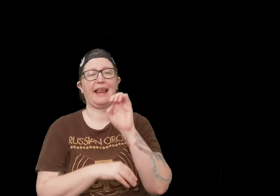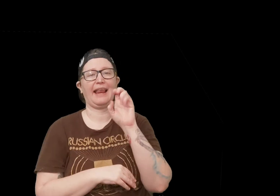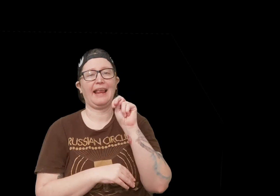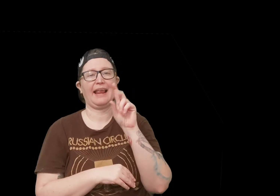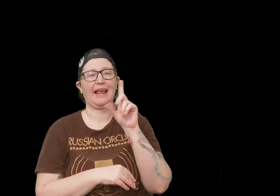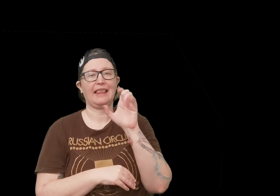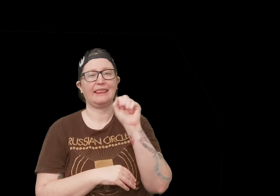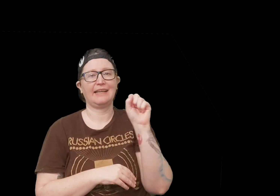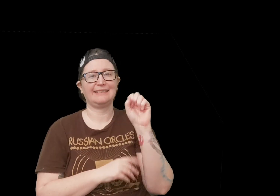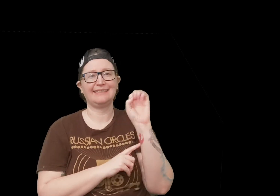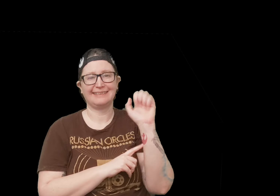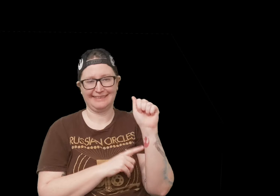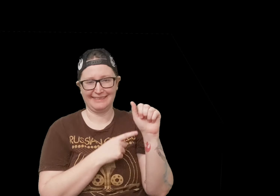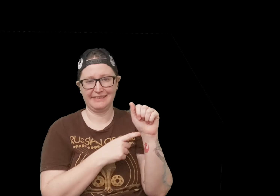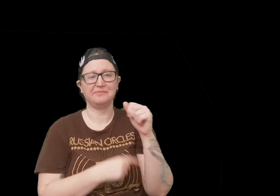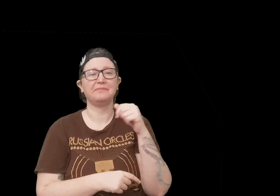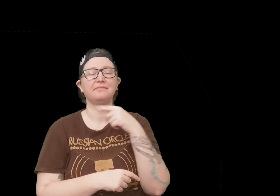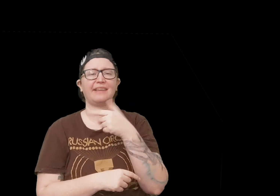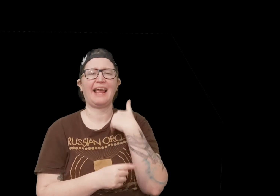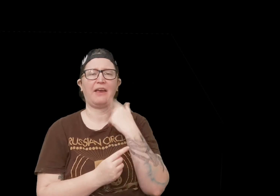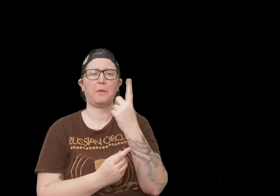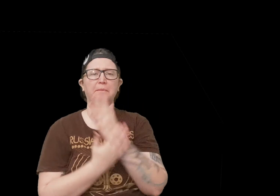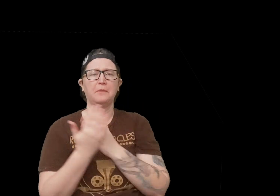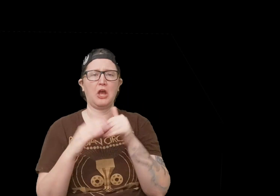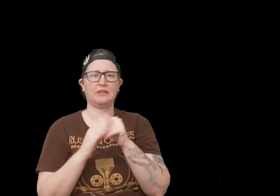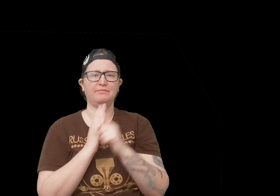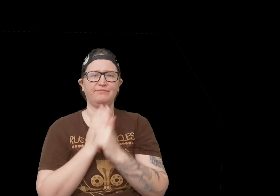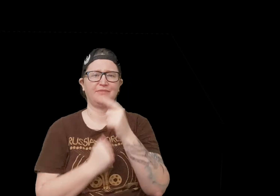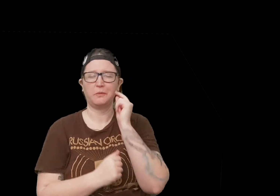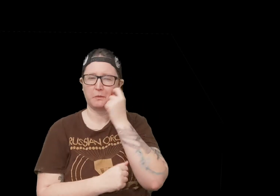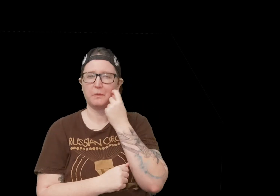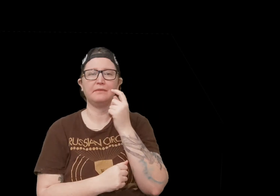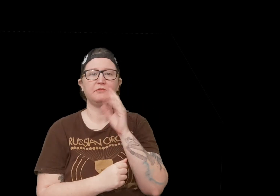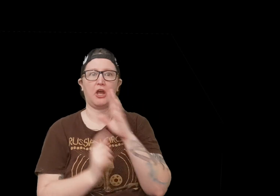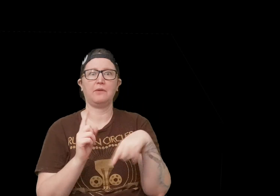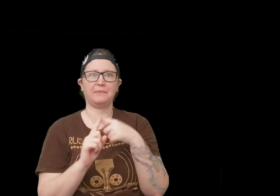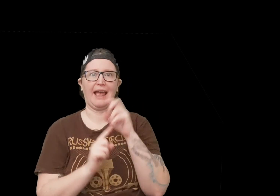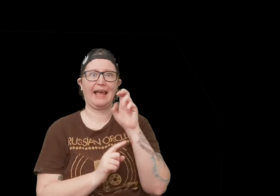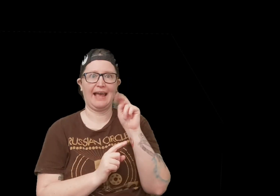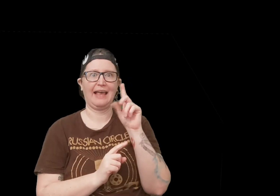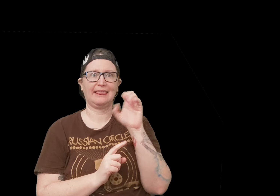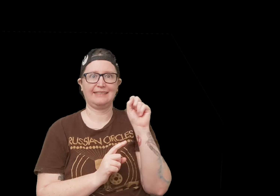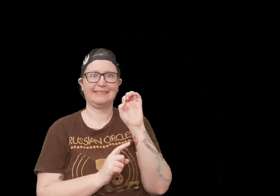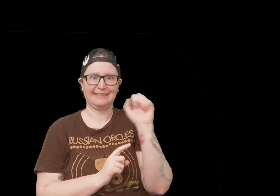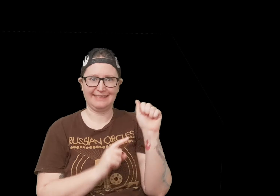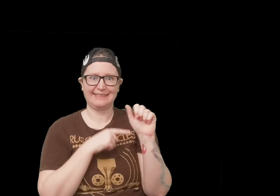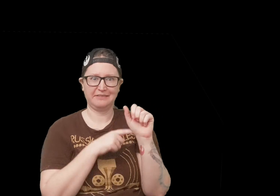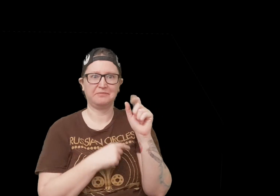mention that the ship is on an endless sea. And there is one part where it talks about